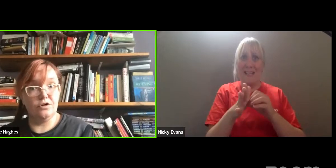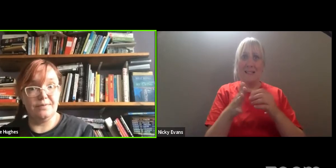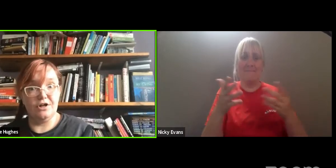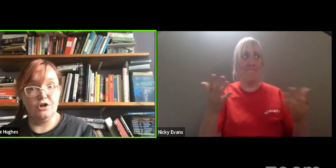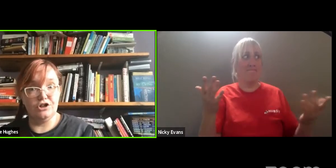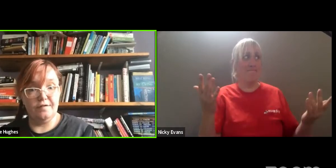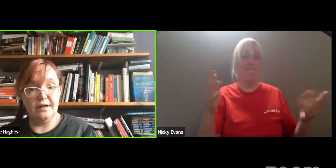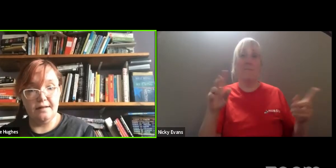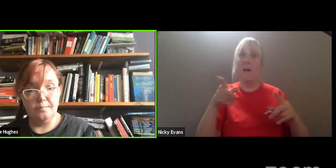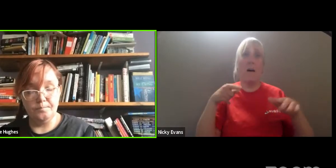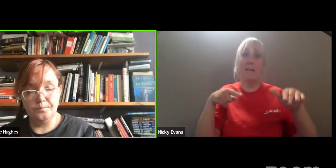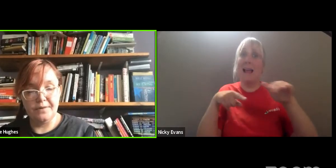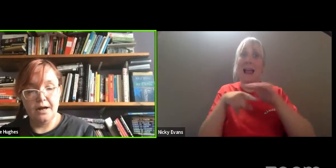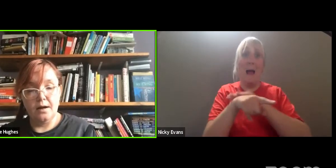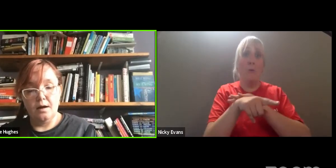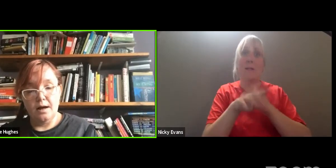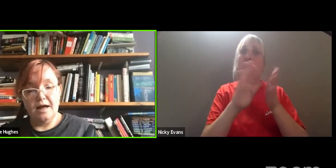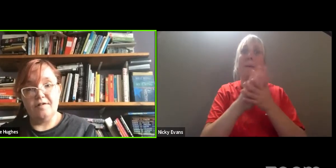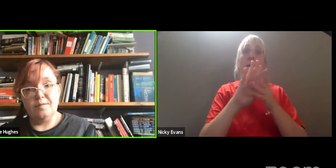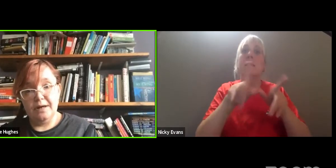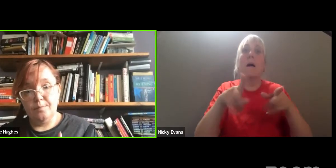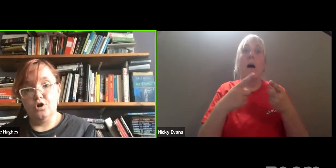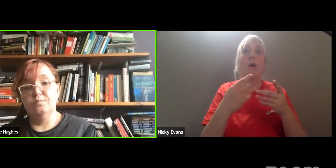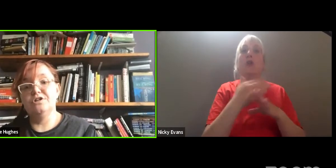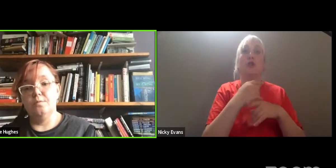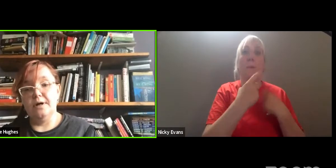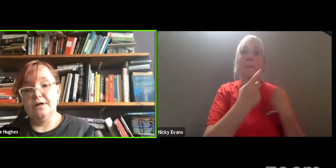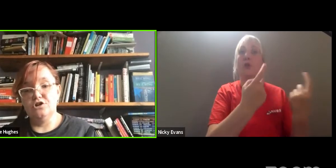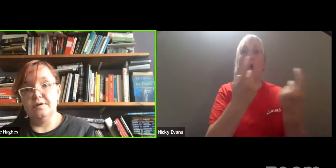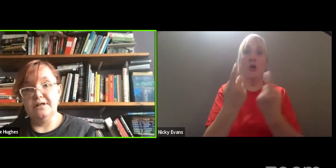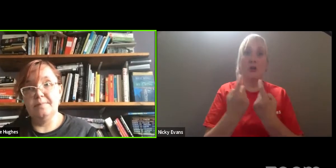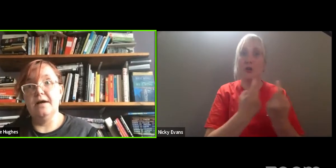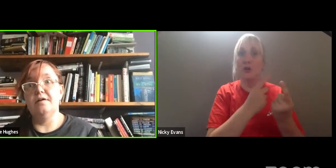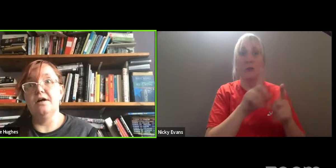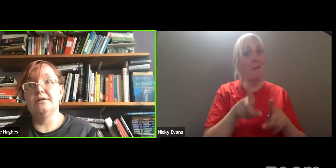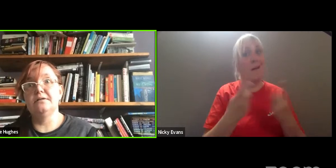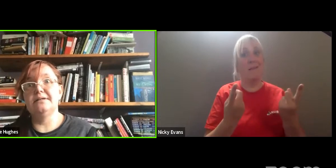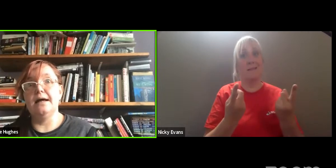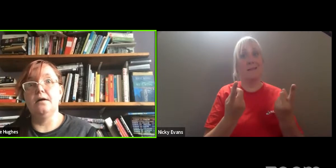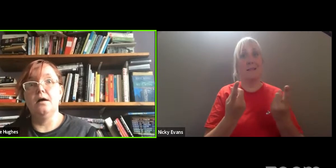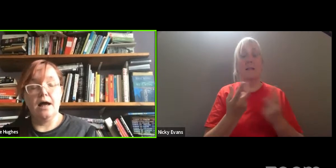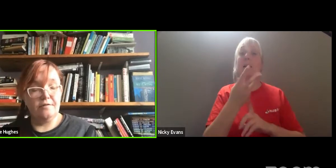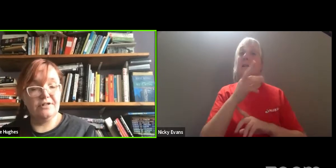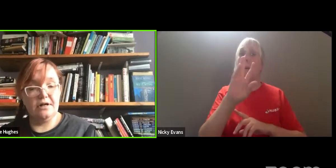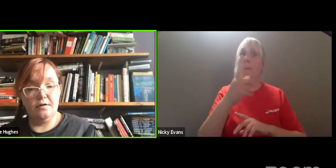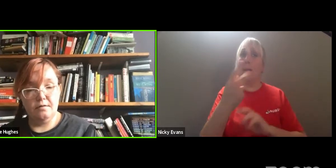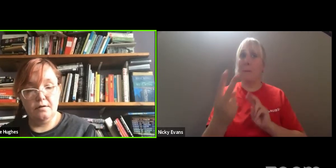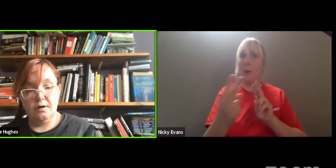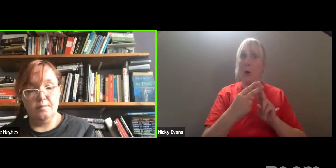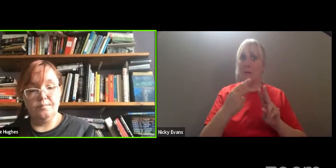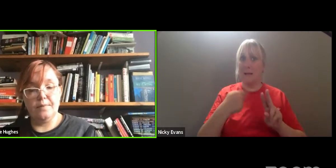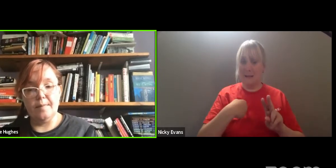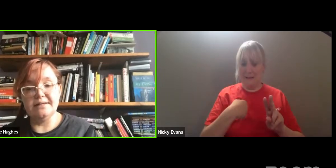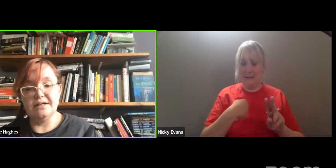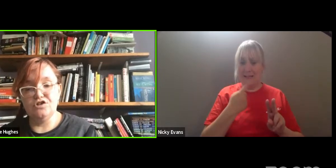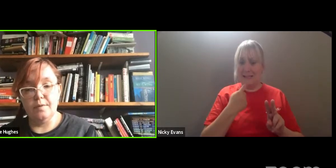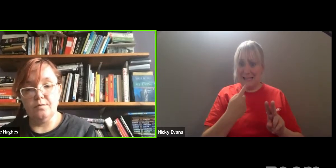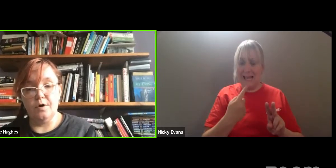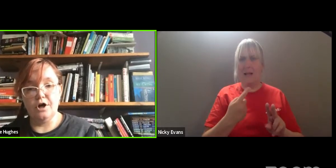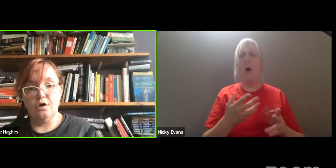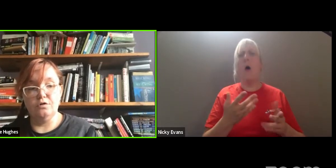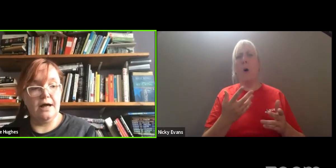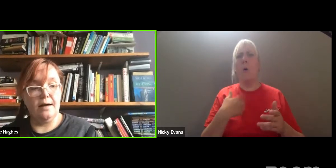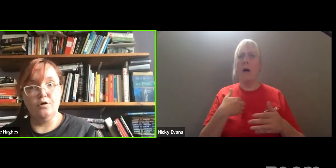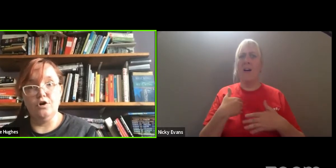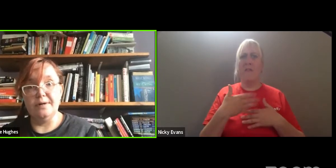out to job searches or anything. I've had people come to me during this period saying, I've just had a message from